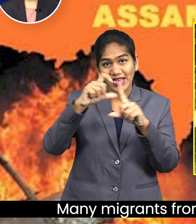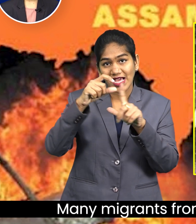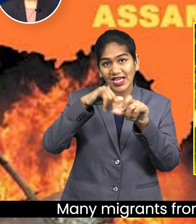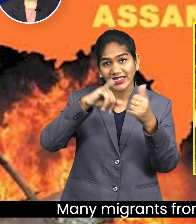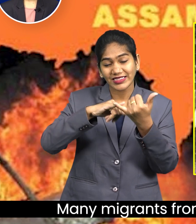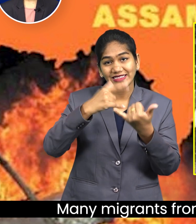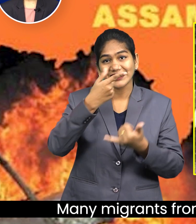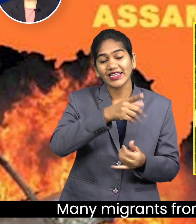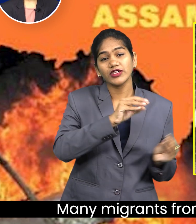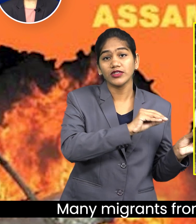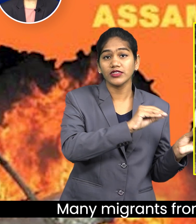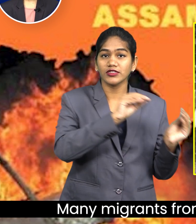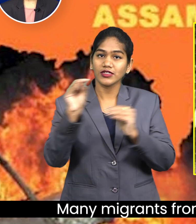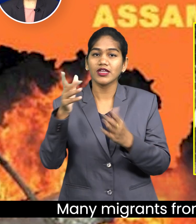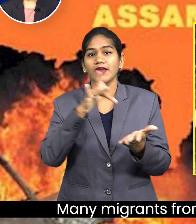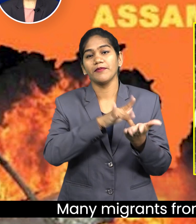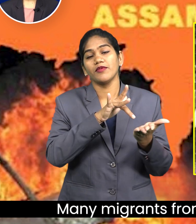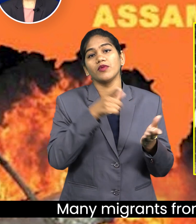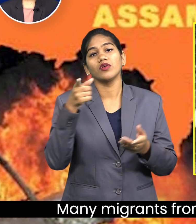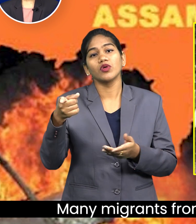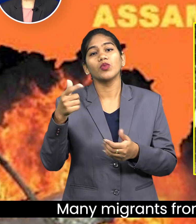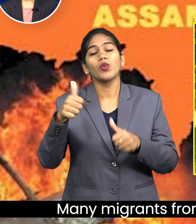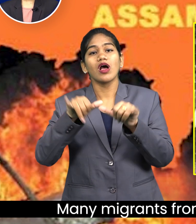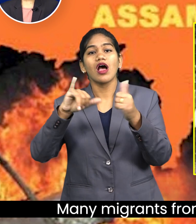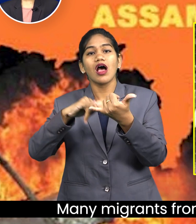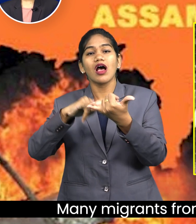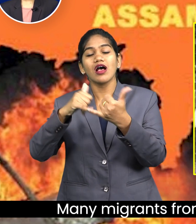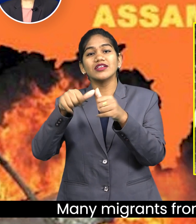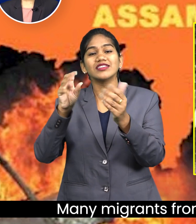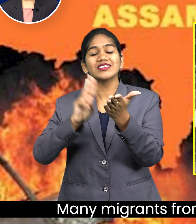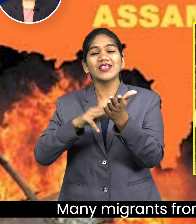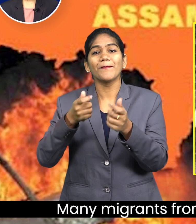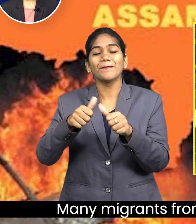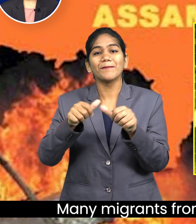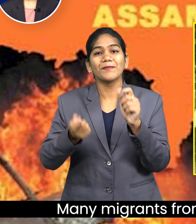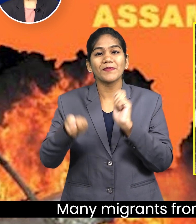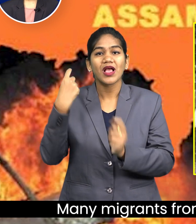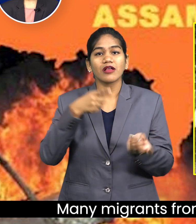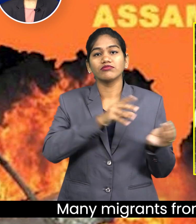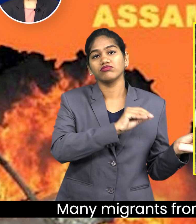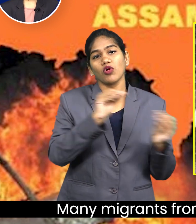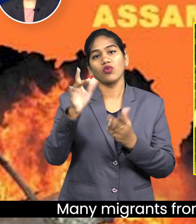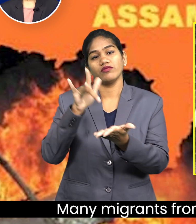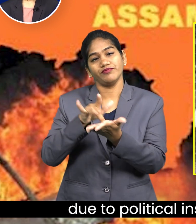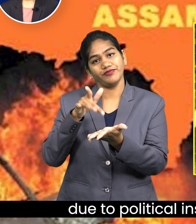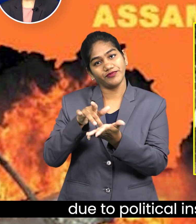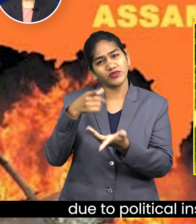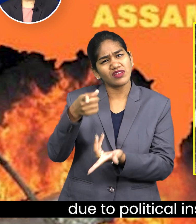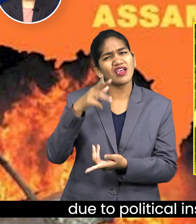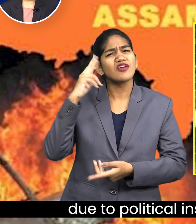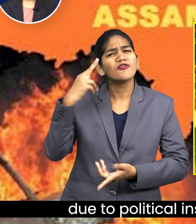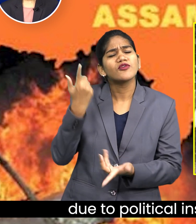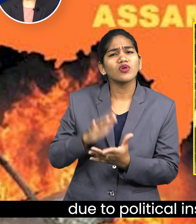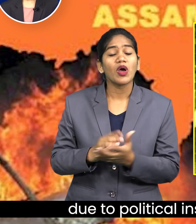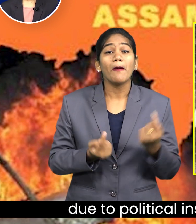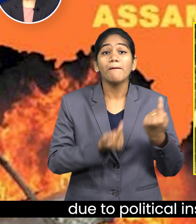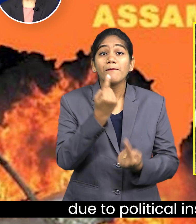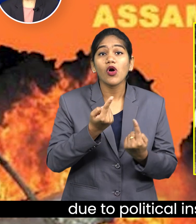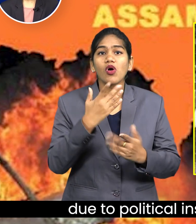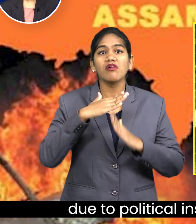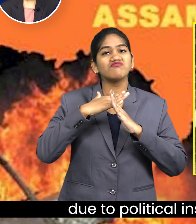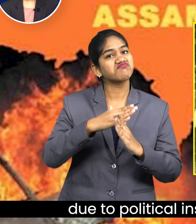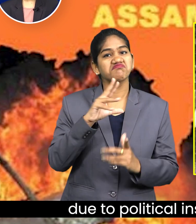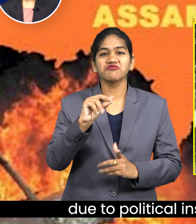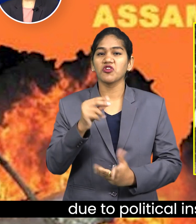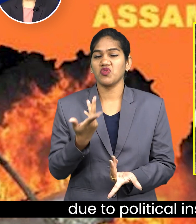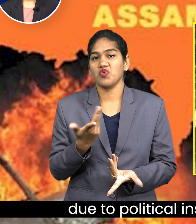due to political